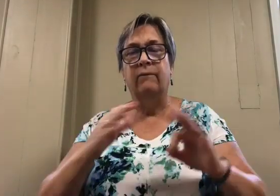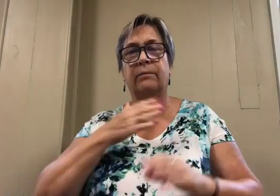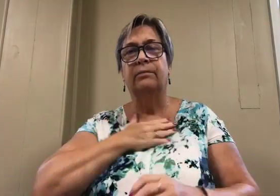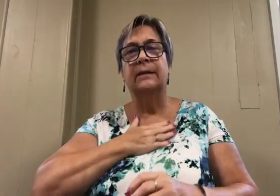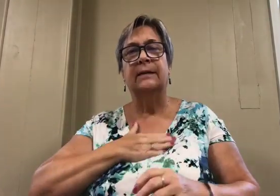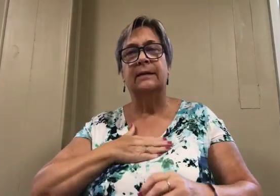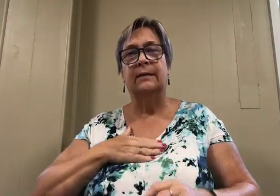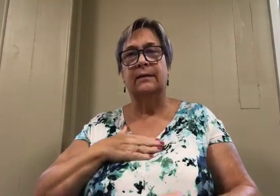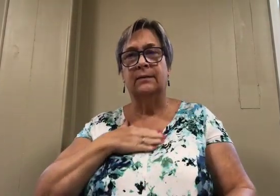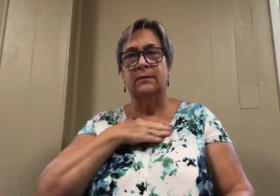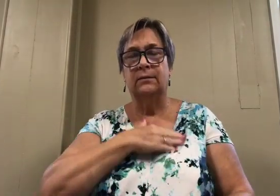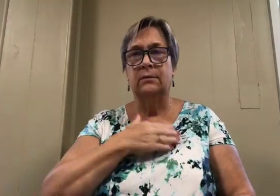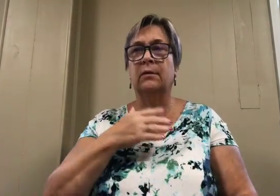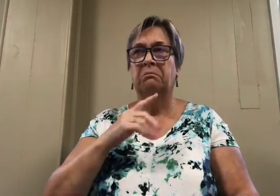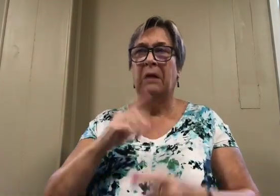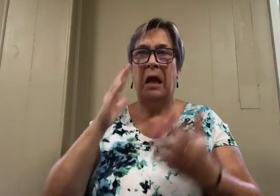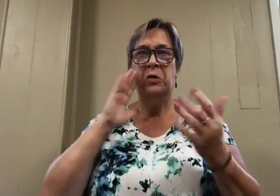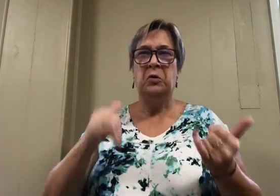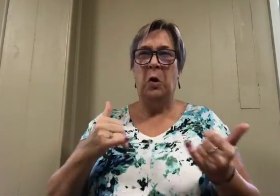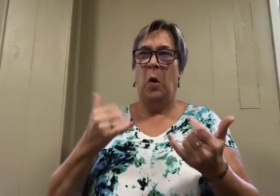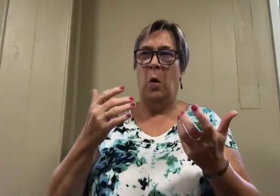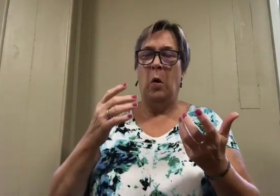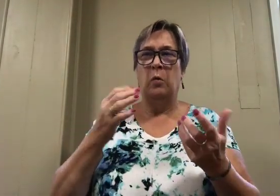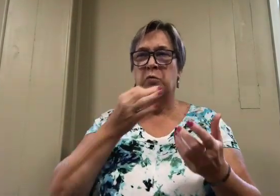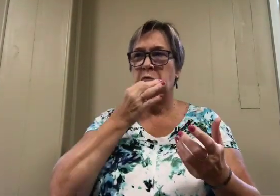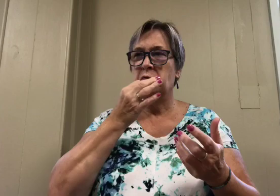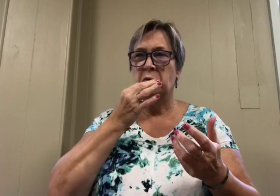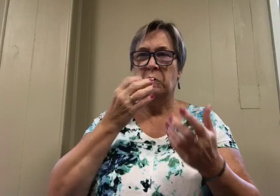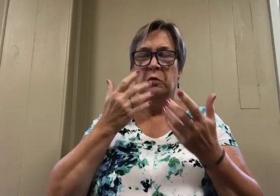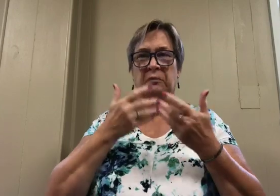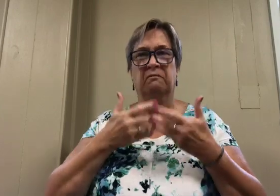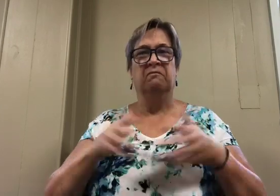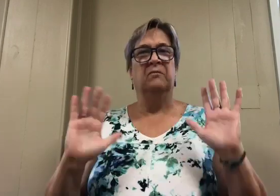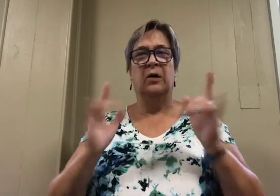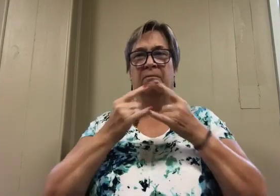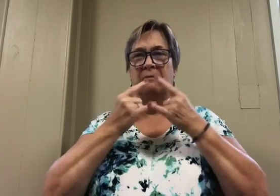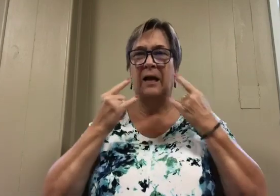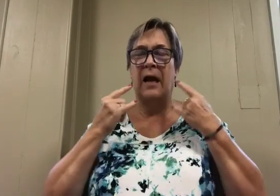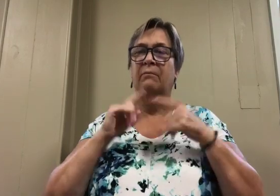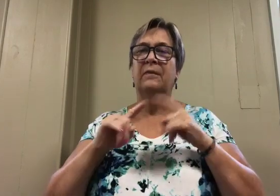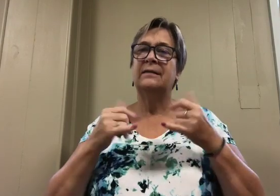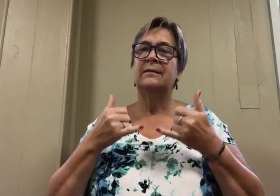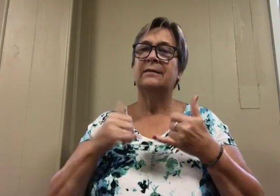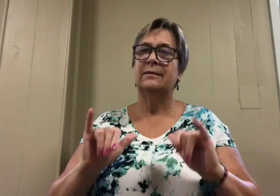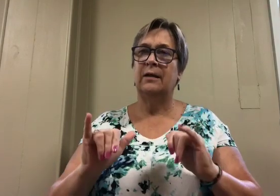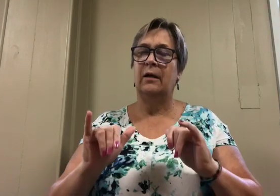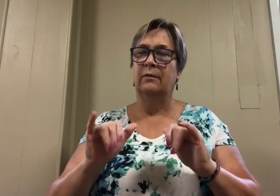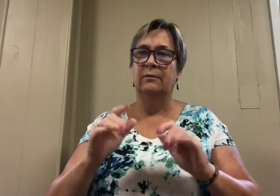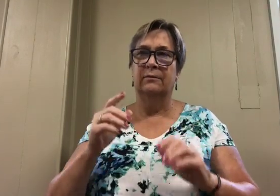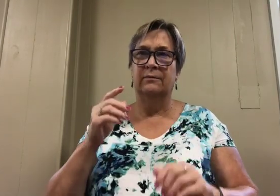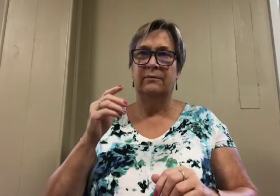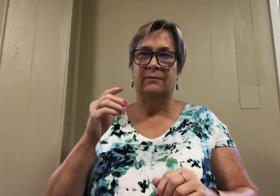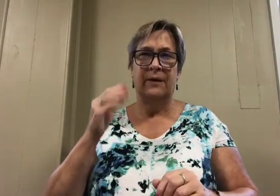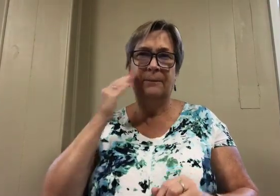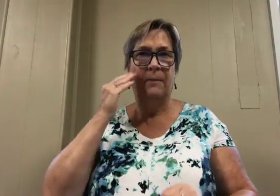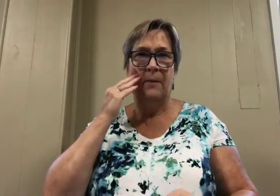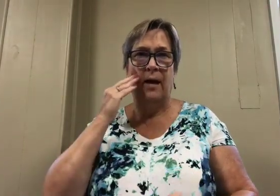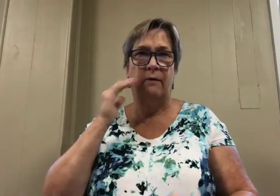removing your mask so that we're able to read lips. I know soon we'll be less and less using